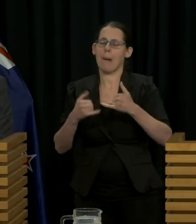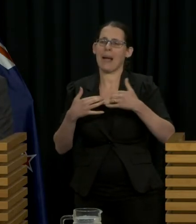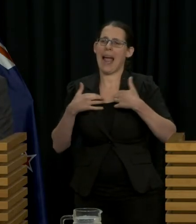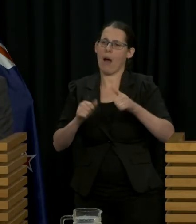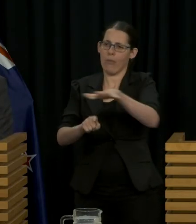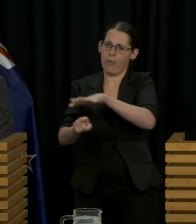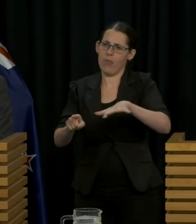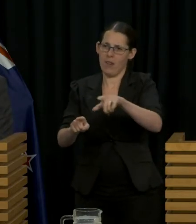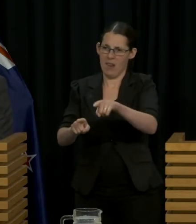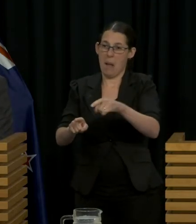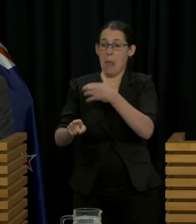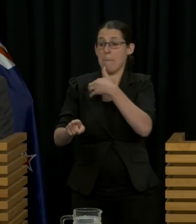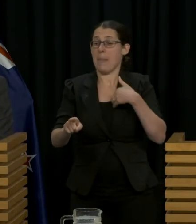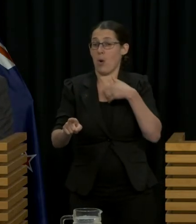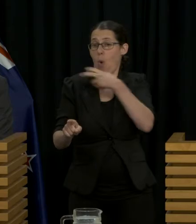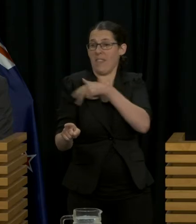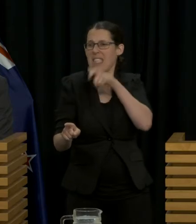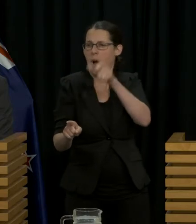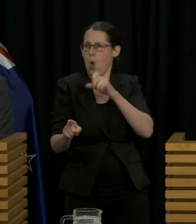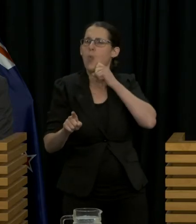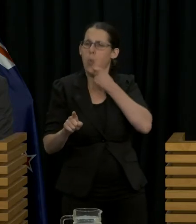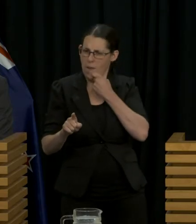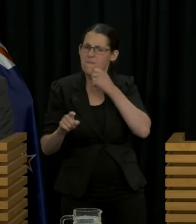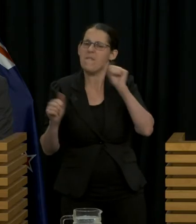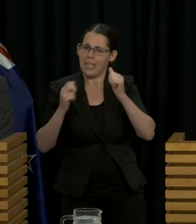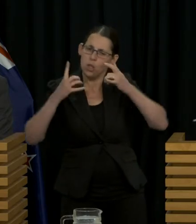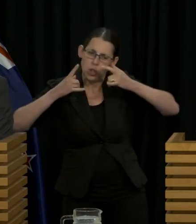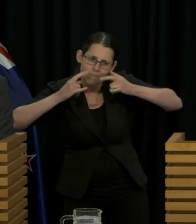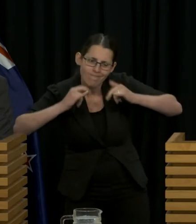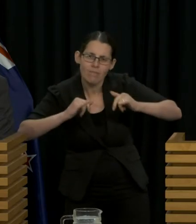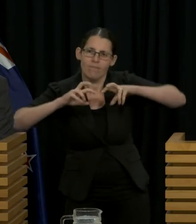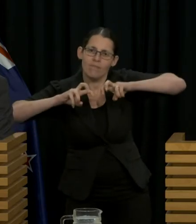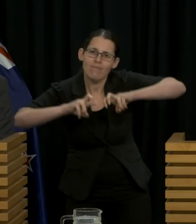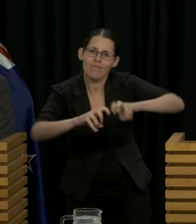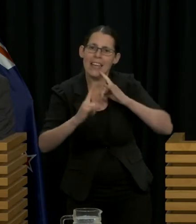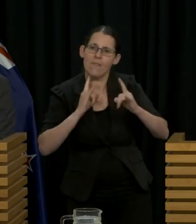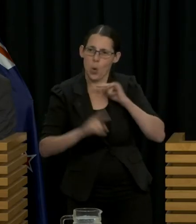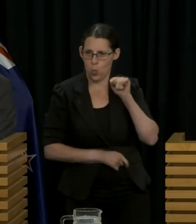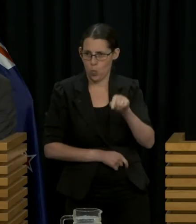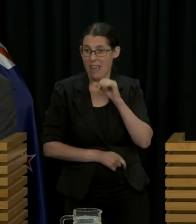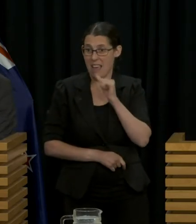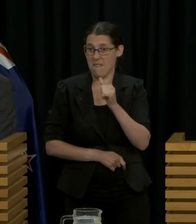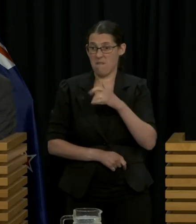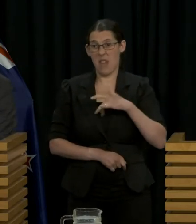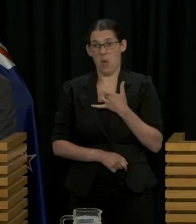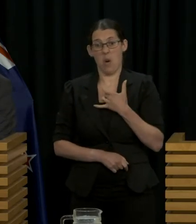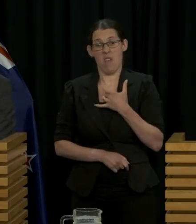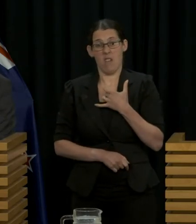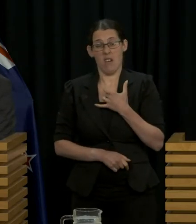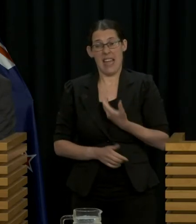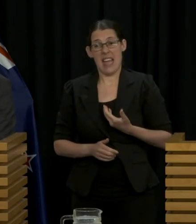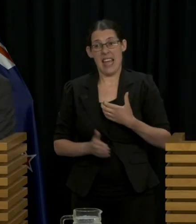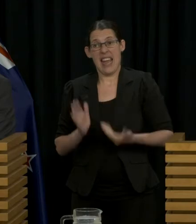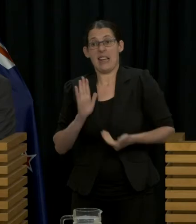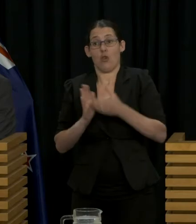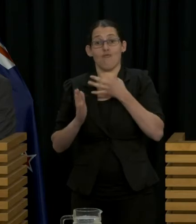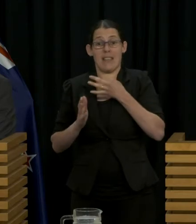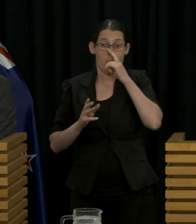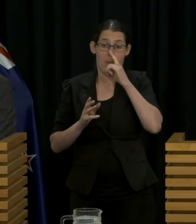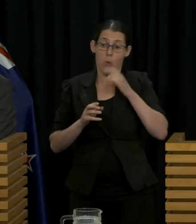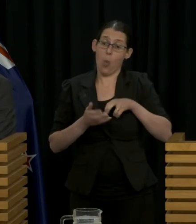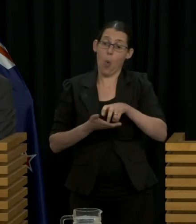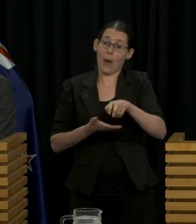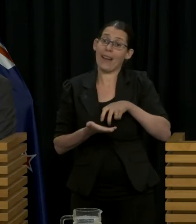interview, and if there was any risk for people walking through the mall, they would have added that. But obviously they just accessed